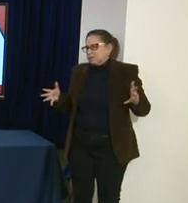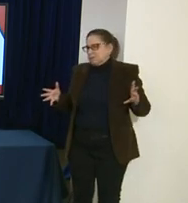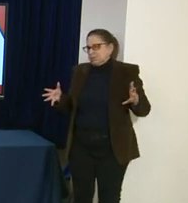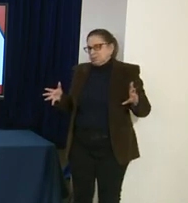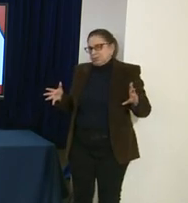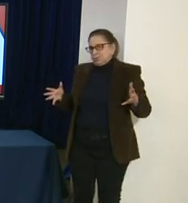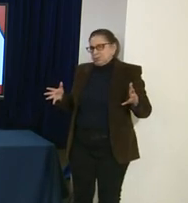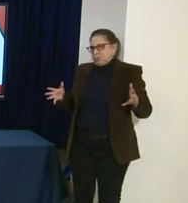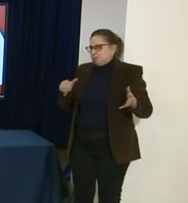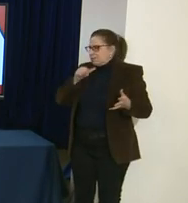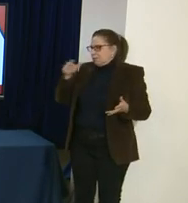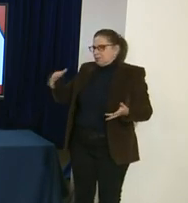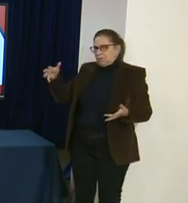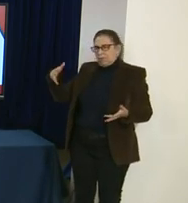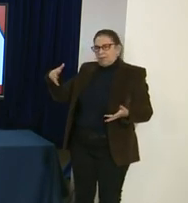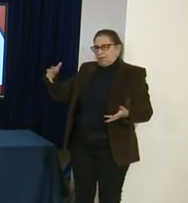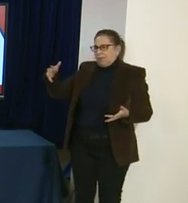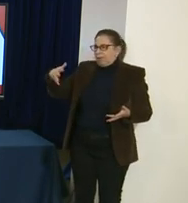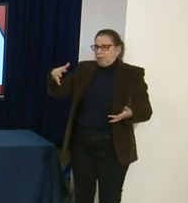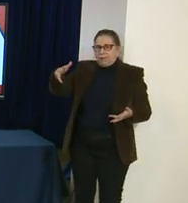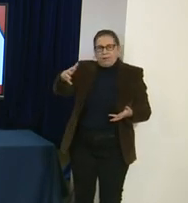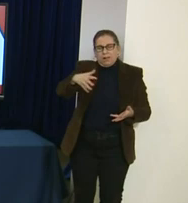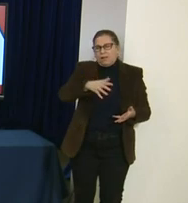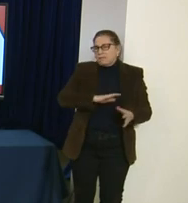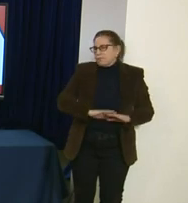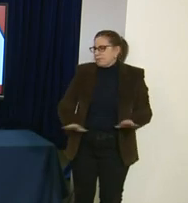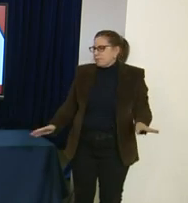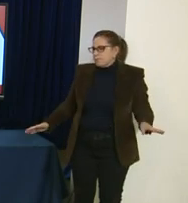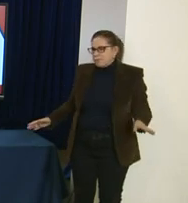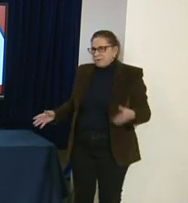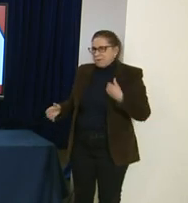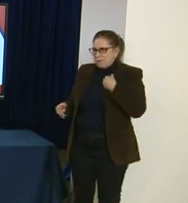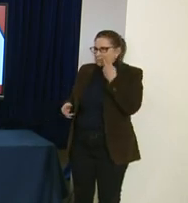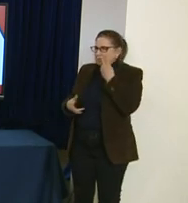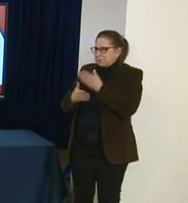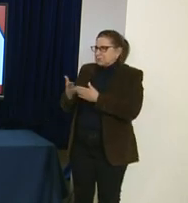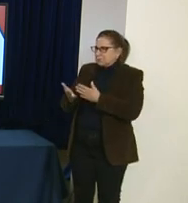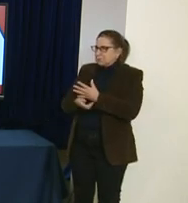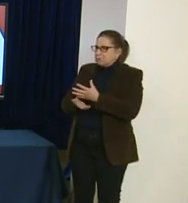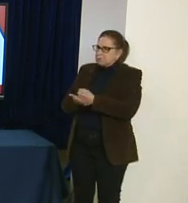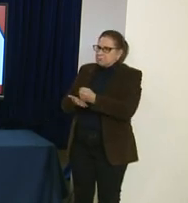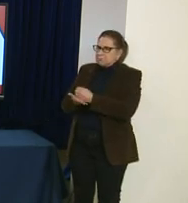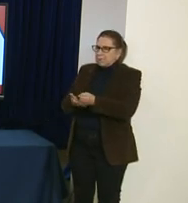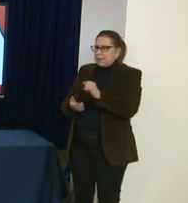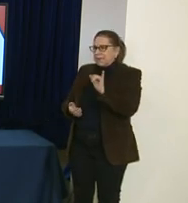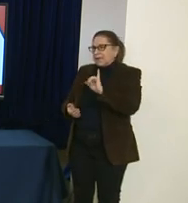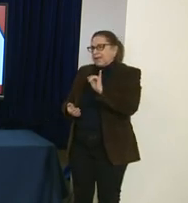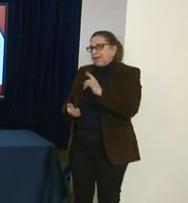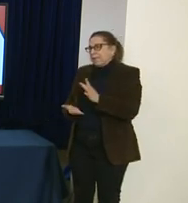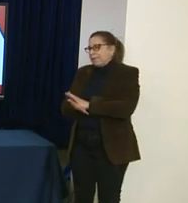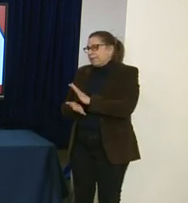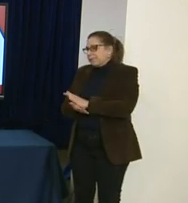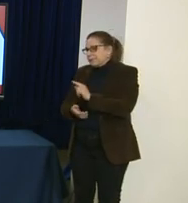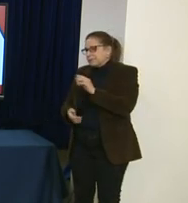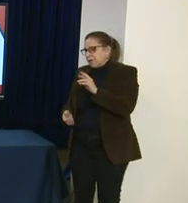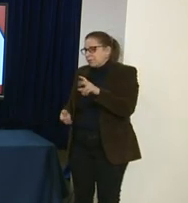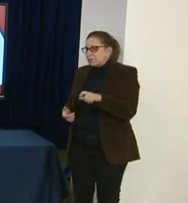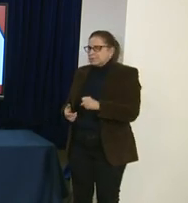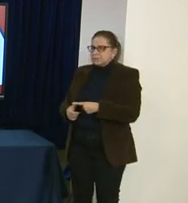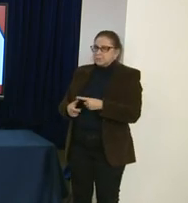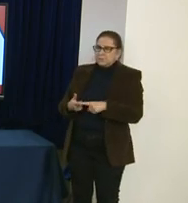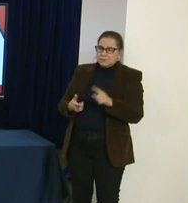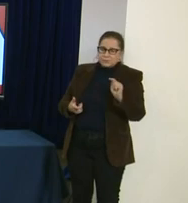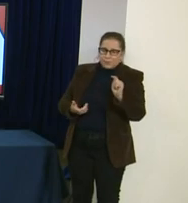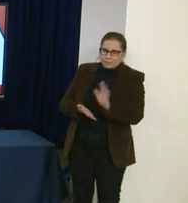is some shortages of goods such as paper towels and toilet papers. But what